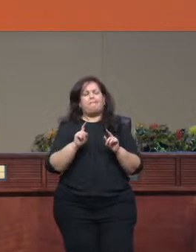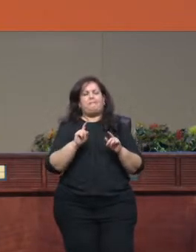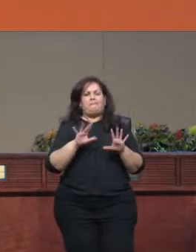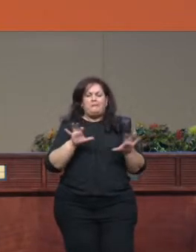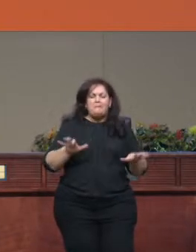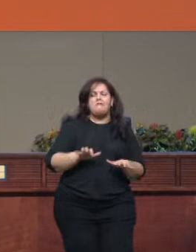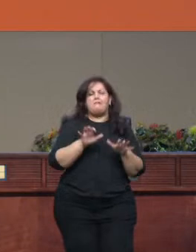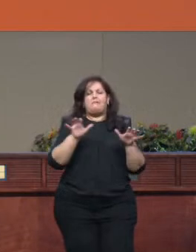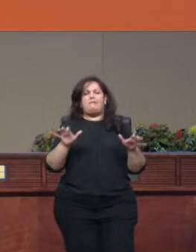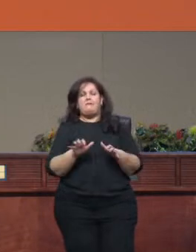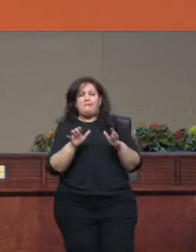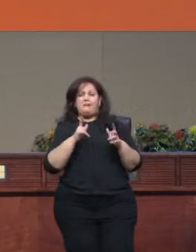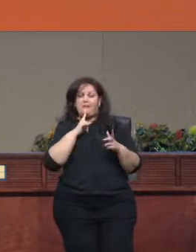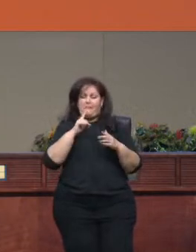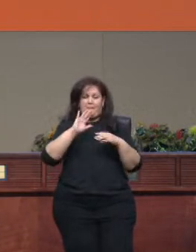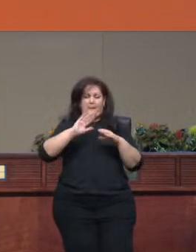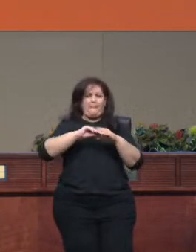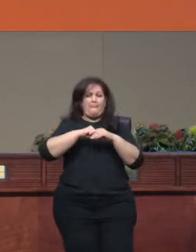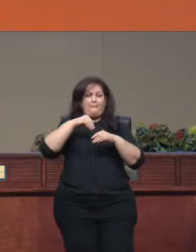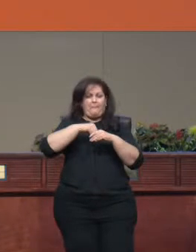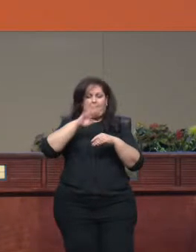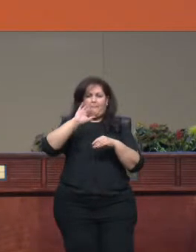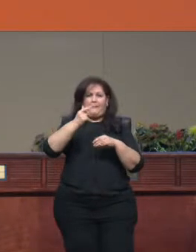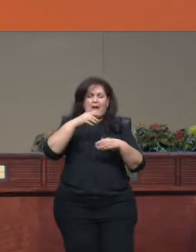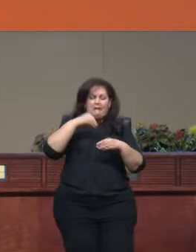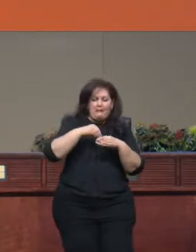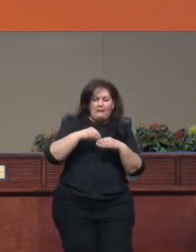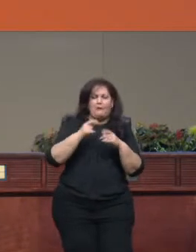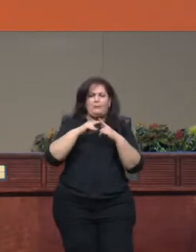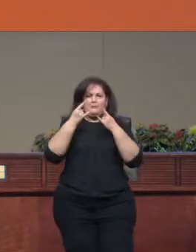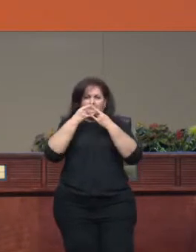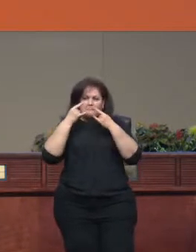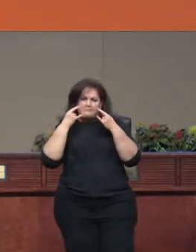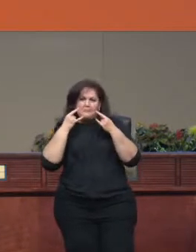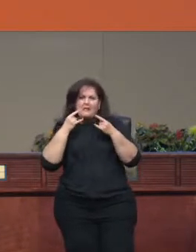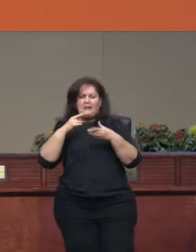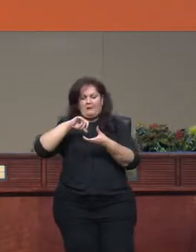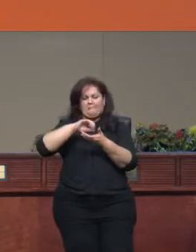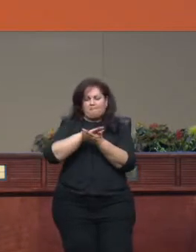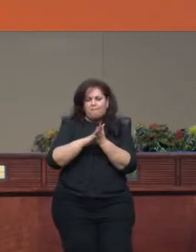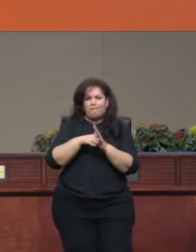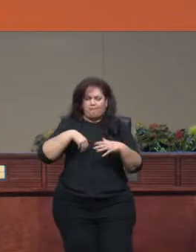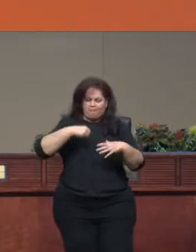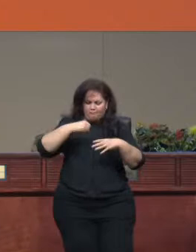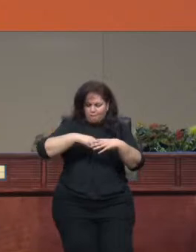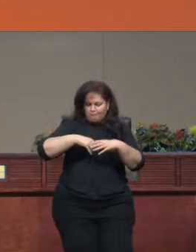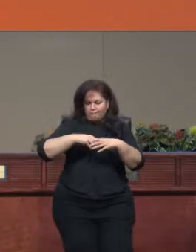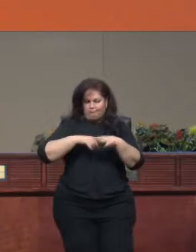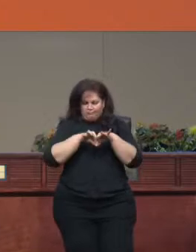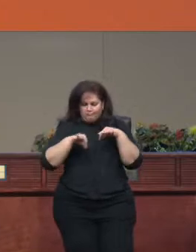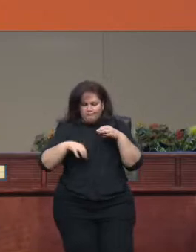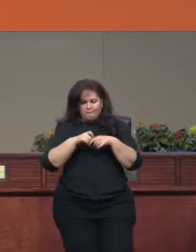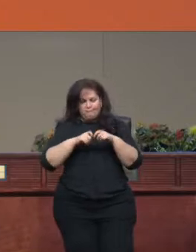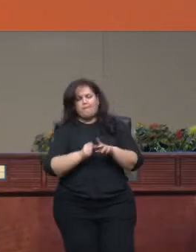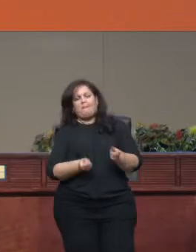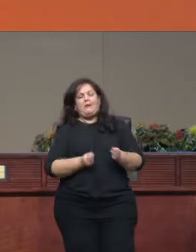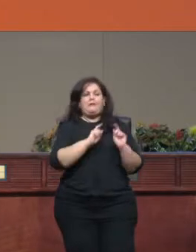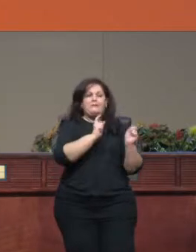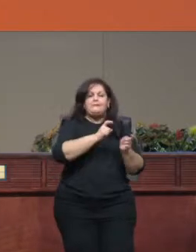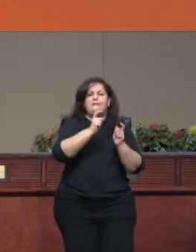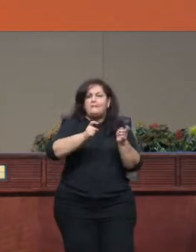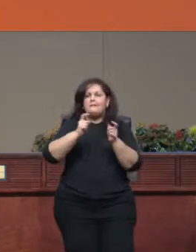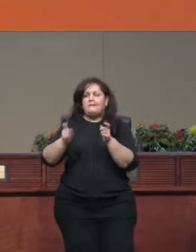over 12,000 packets of personal protective equipment to hand out to residents who have been tested.